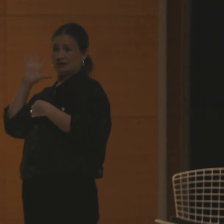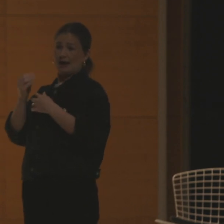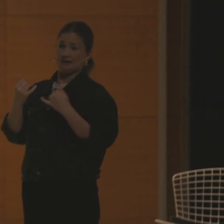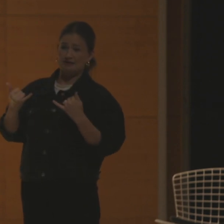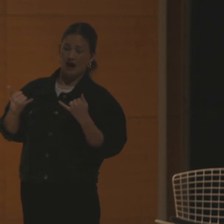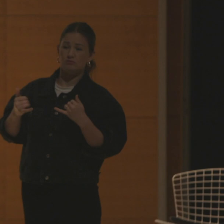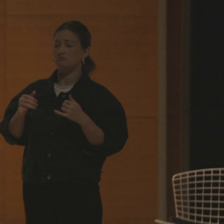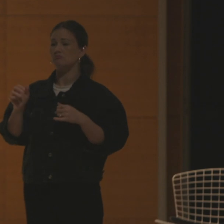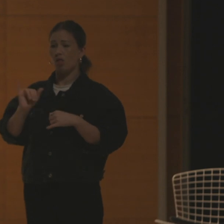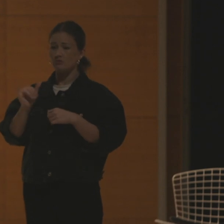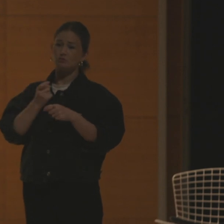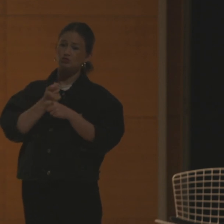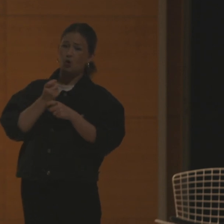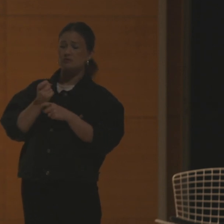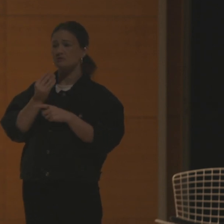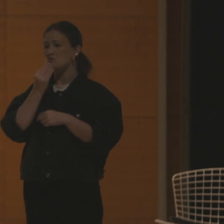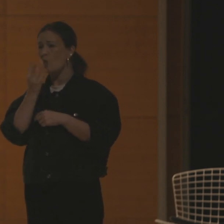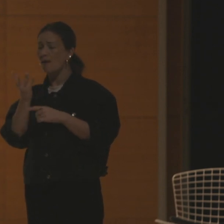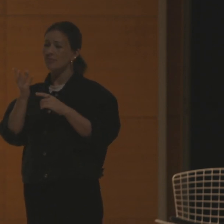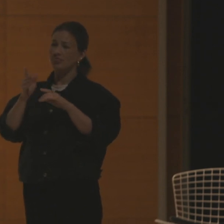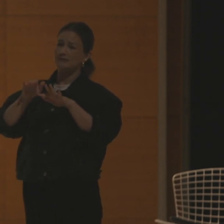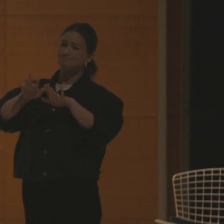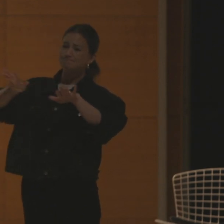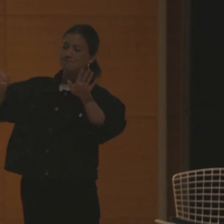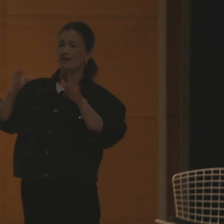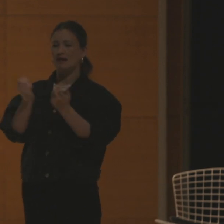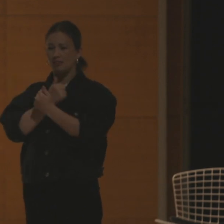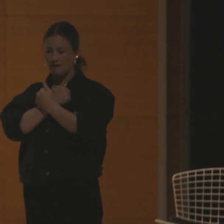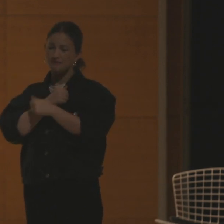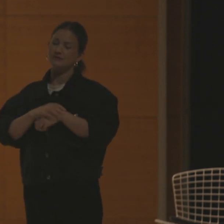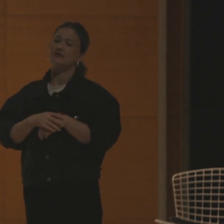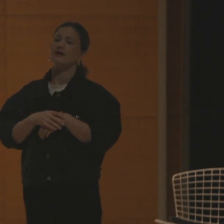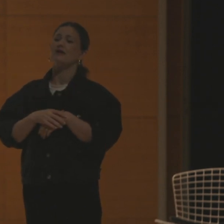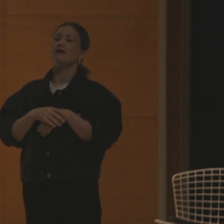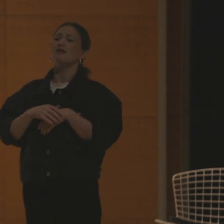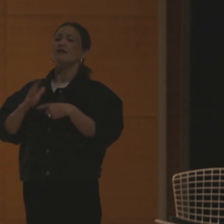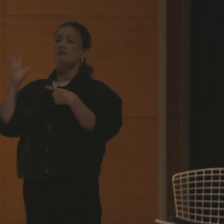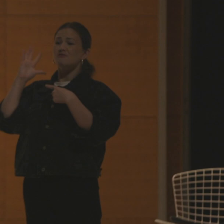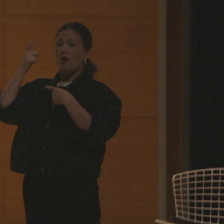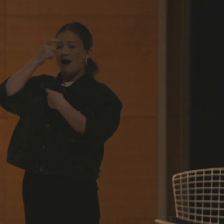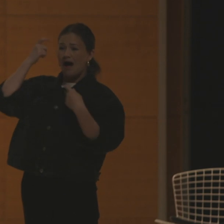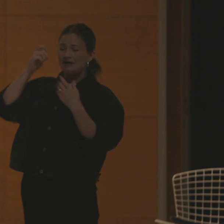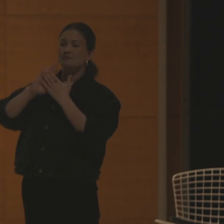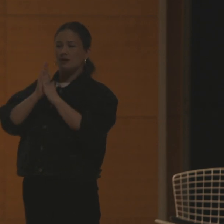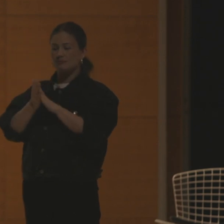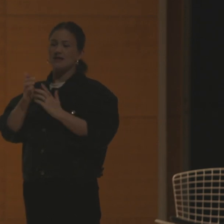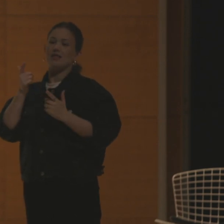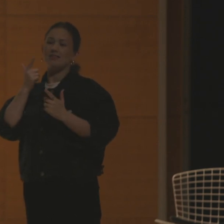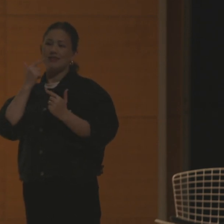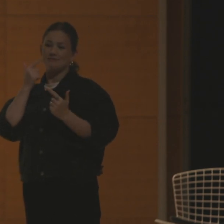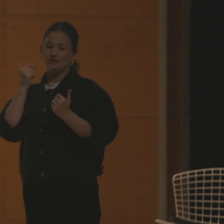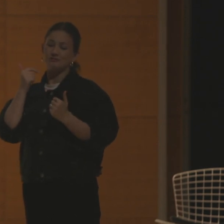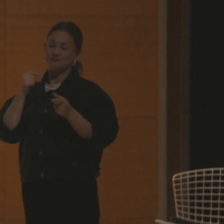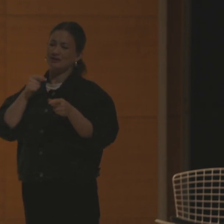warmth and love. Howls of agony become howls of laughter, and Morgan Talty is a master of